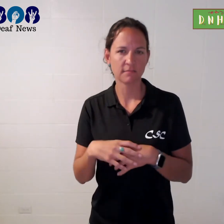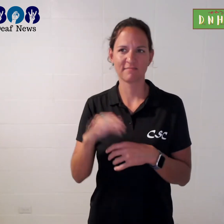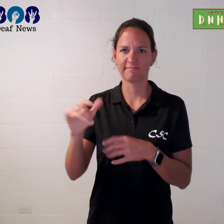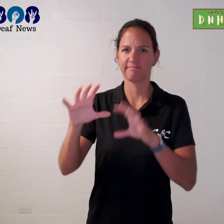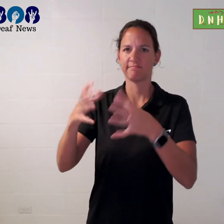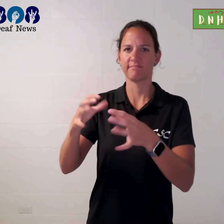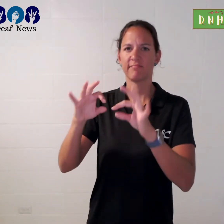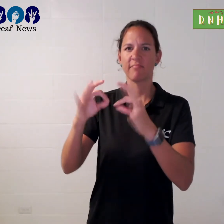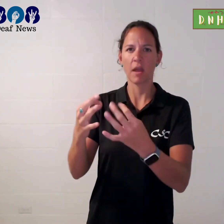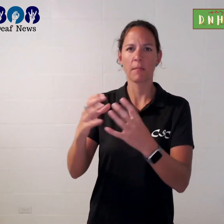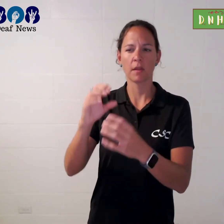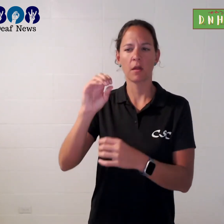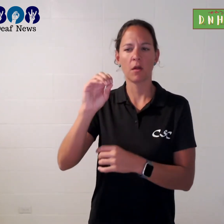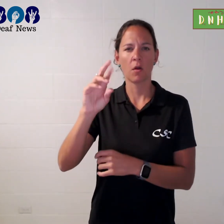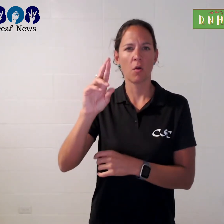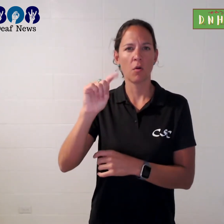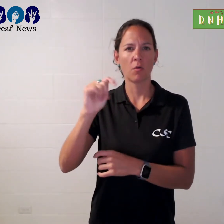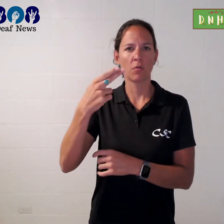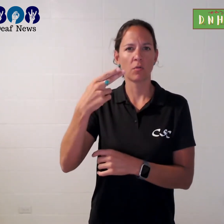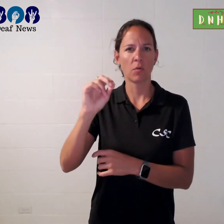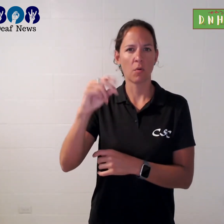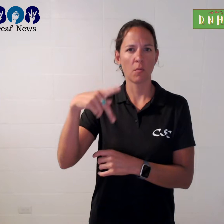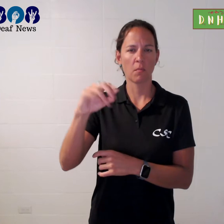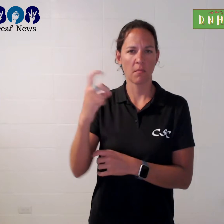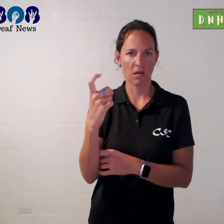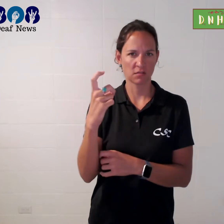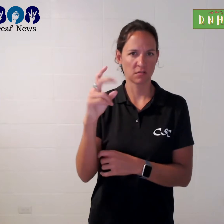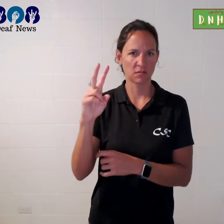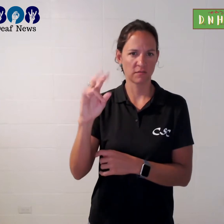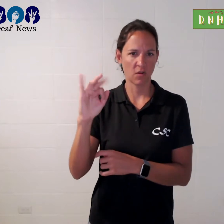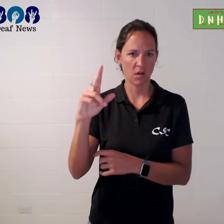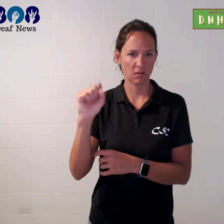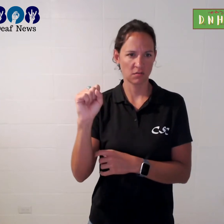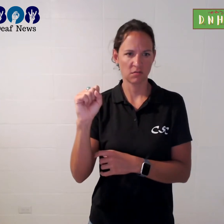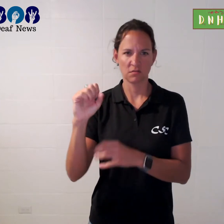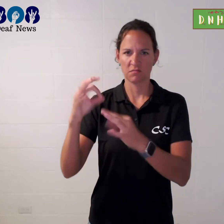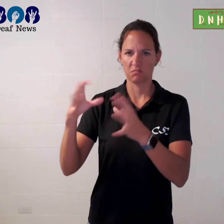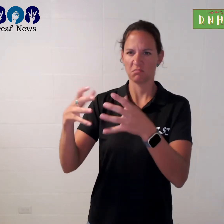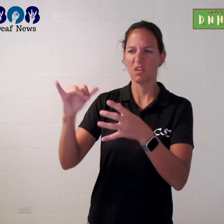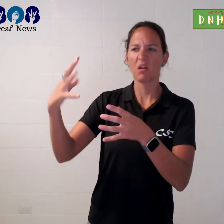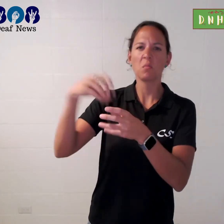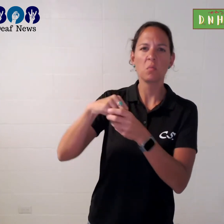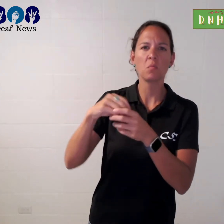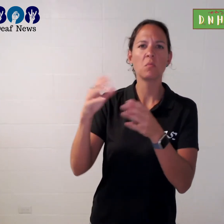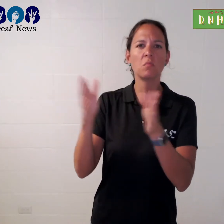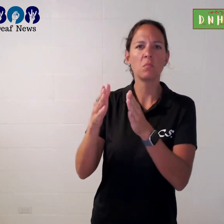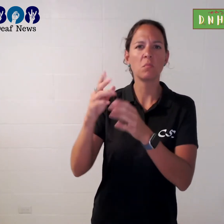and skin lesions. It is from the orthopox